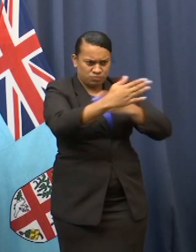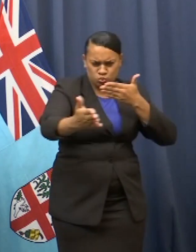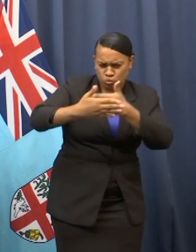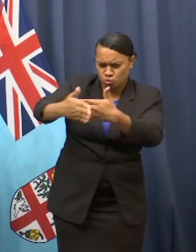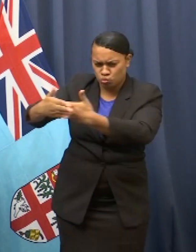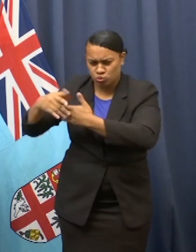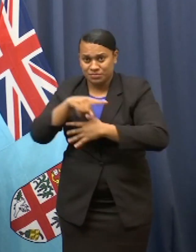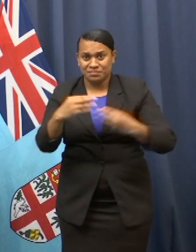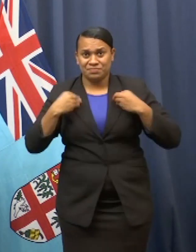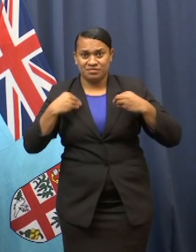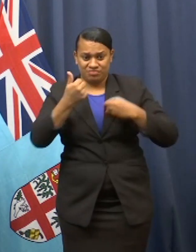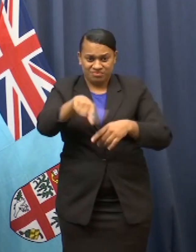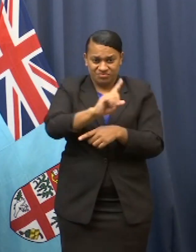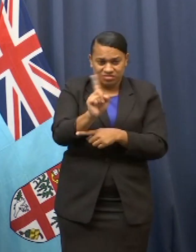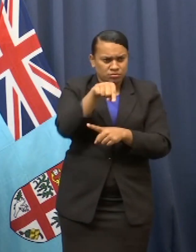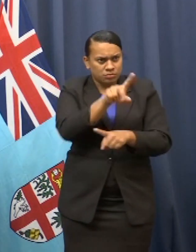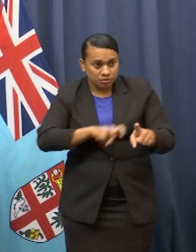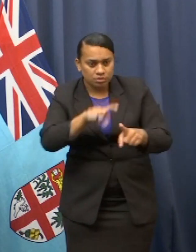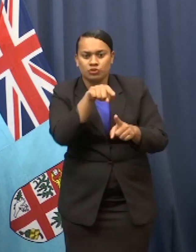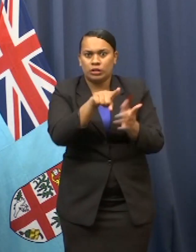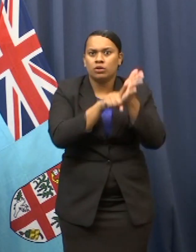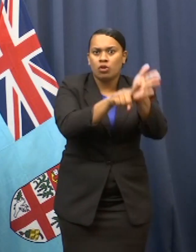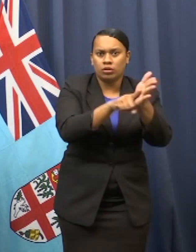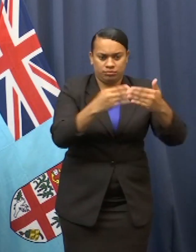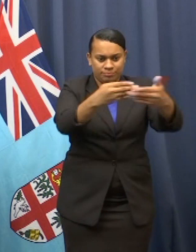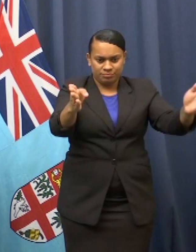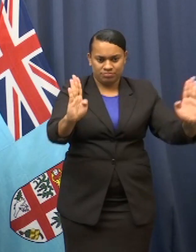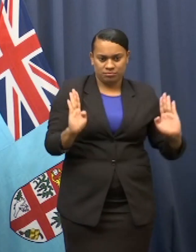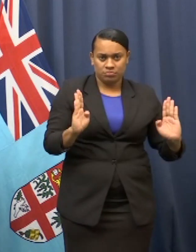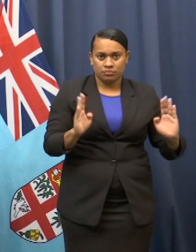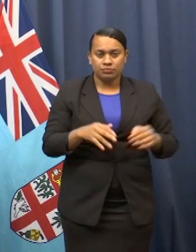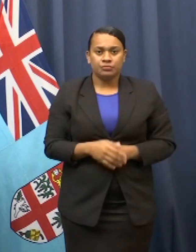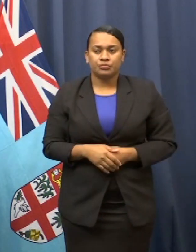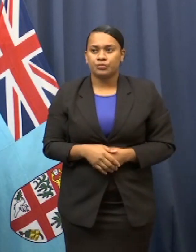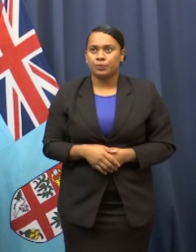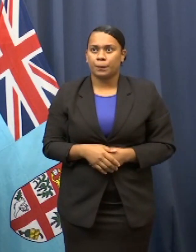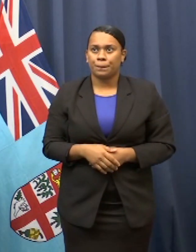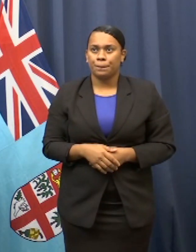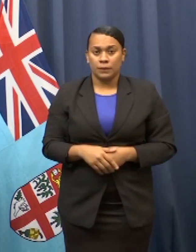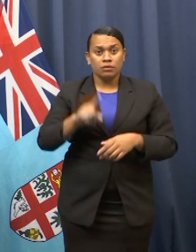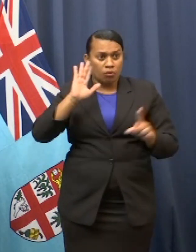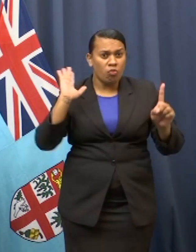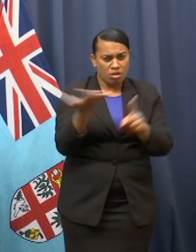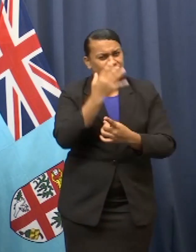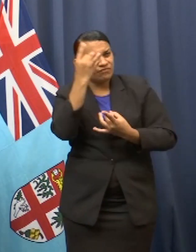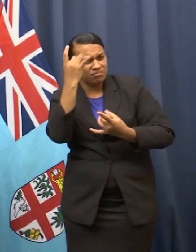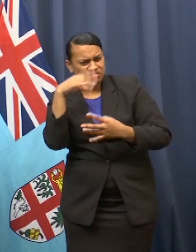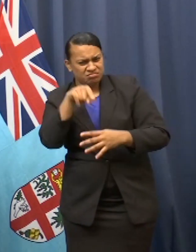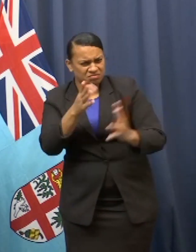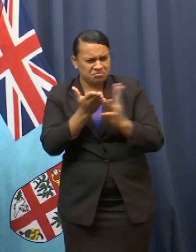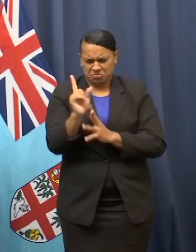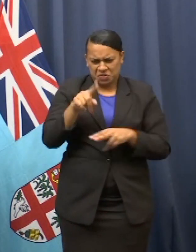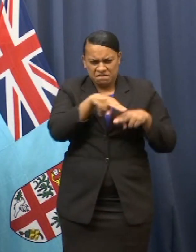who qualifies for this exemption are published on the Fijian government website. The Commissioner of Police will